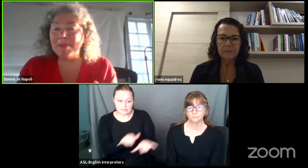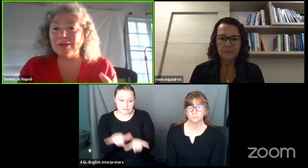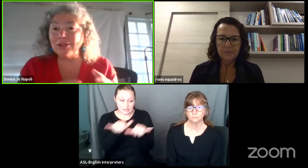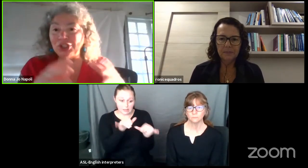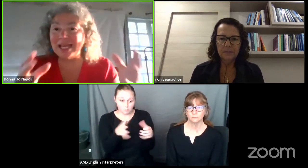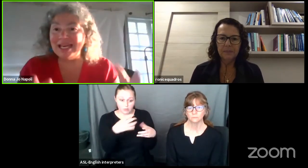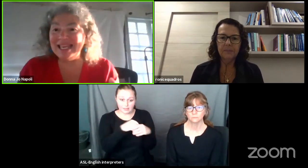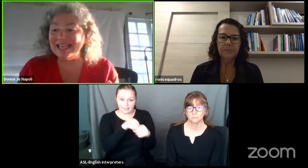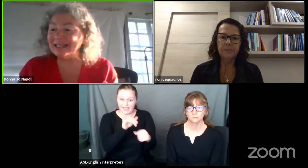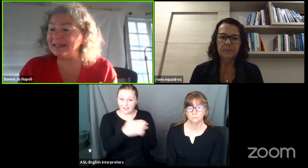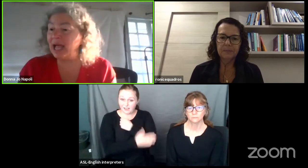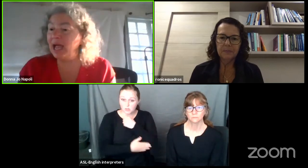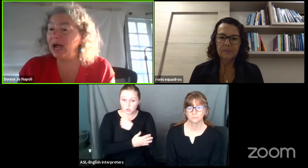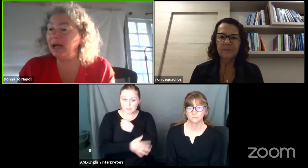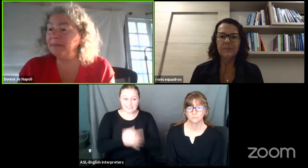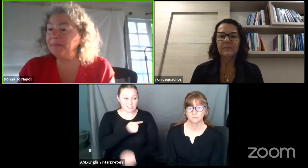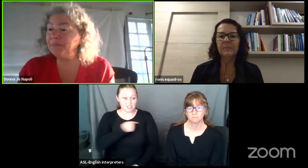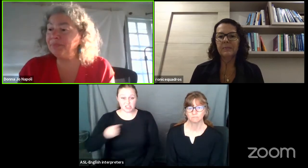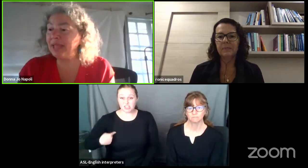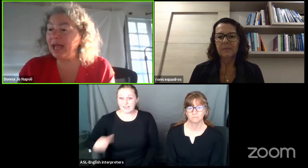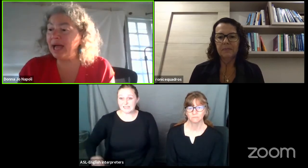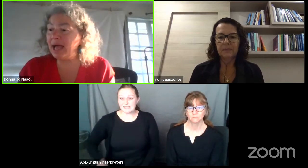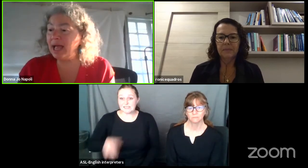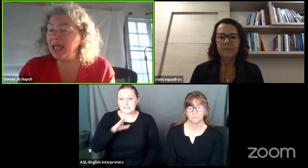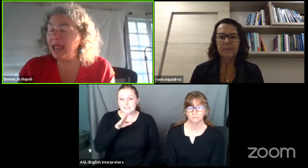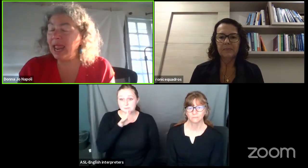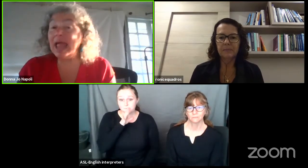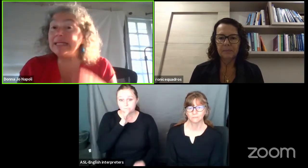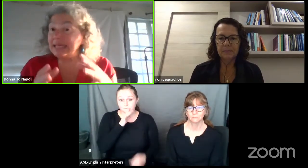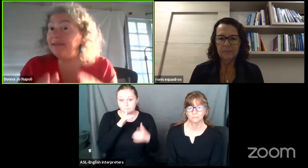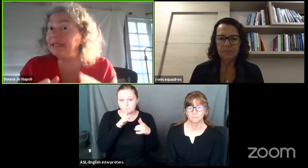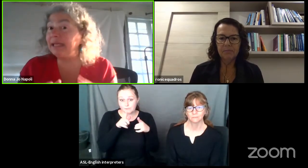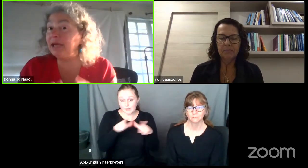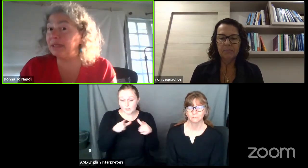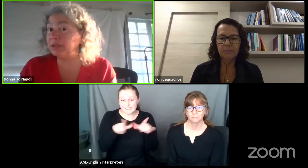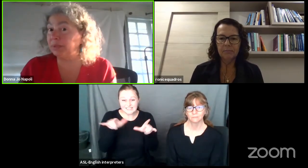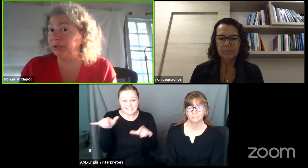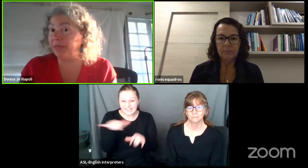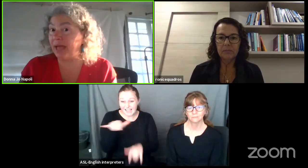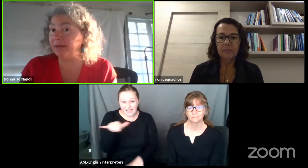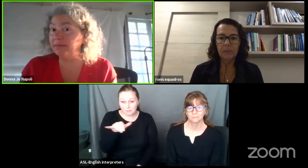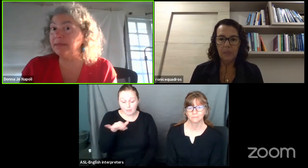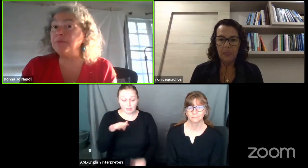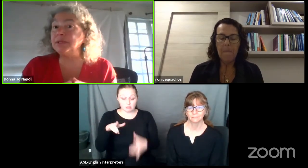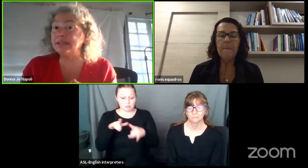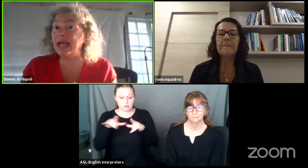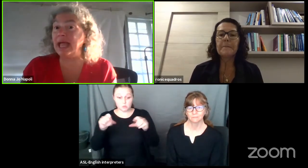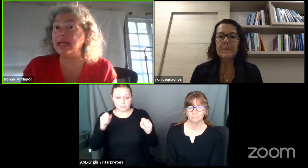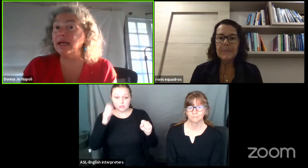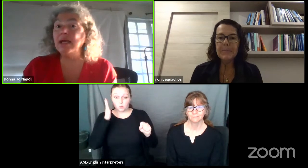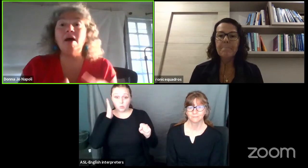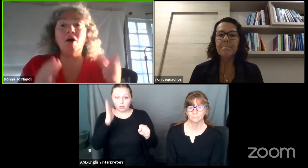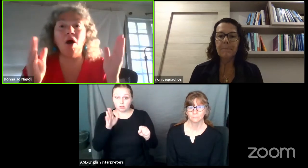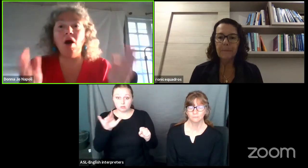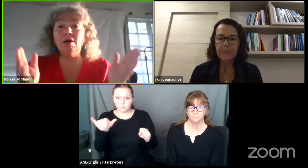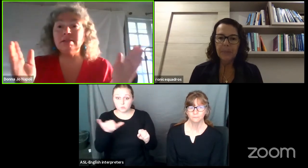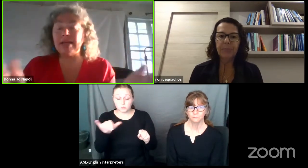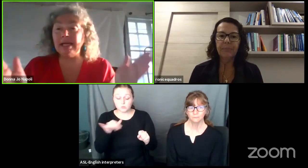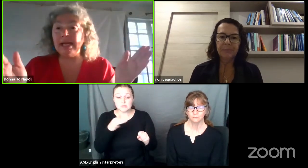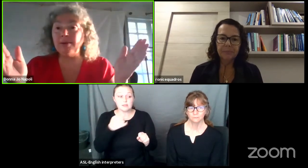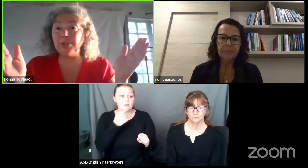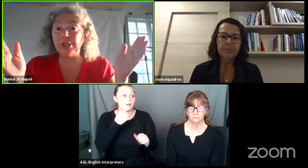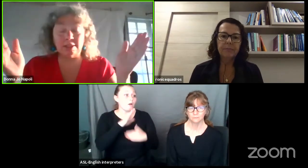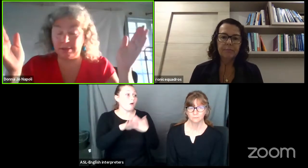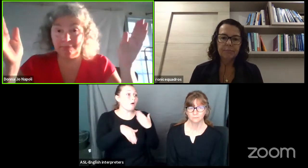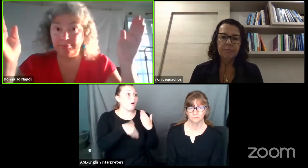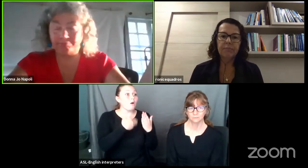that about Chinese. And even linguists will do that. They will say, all